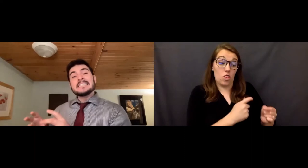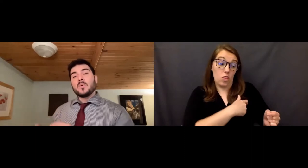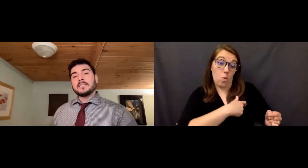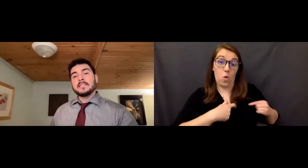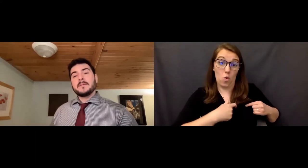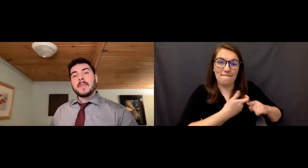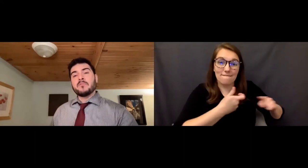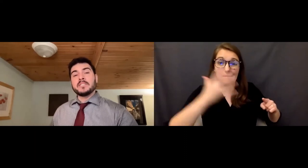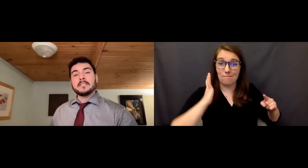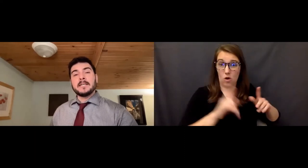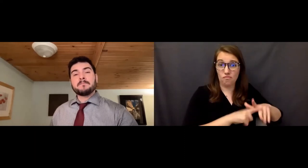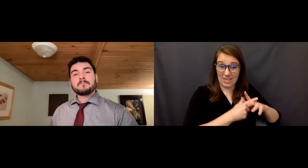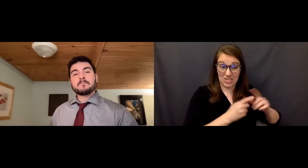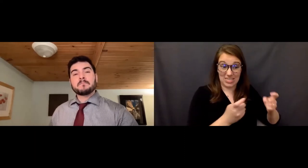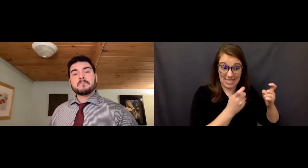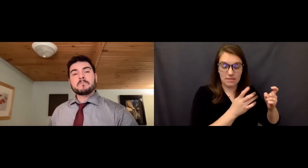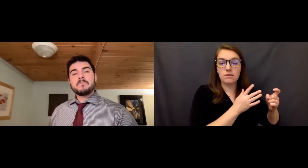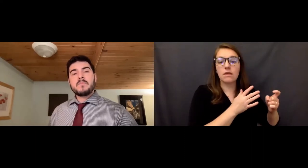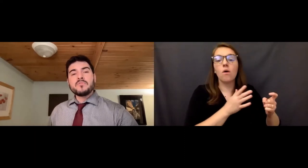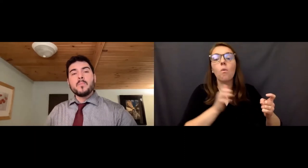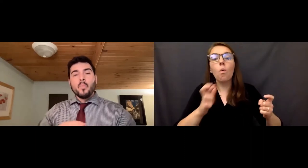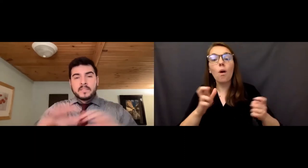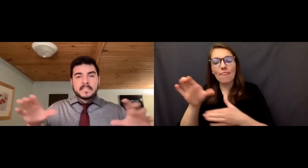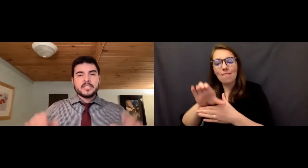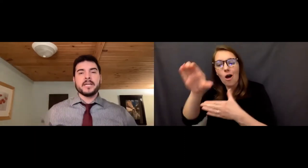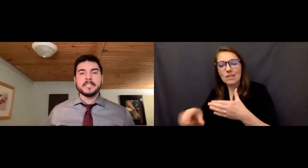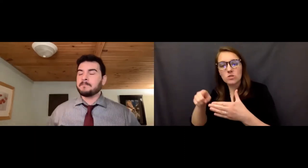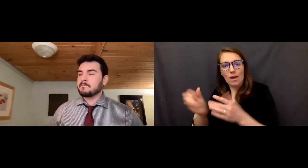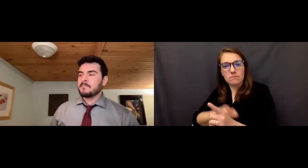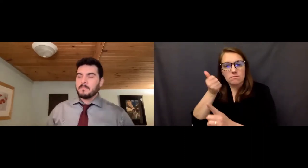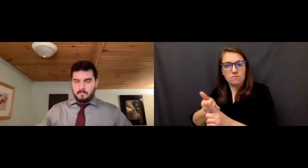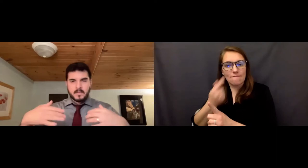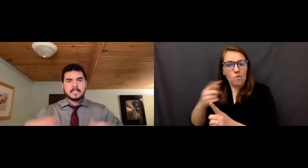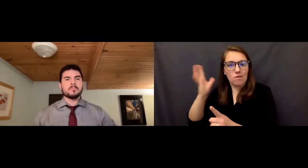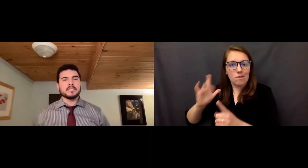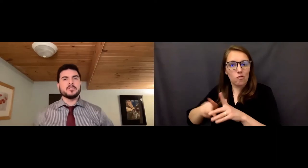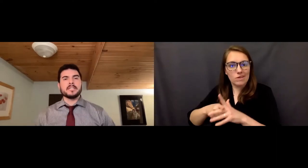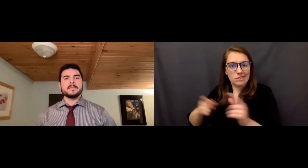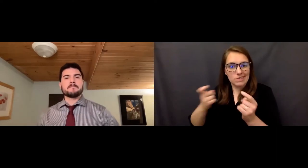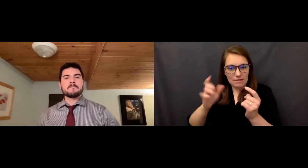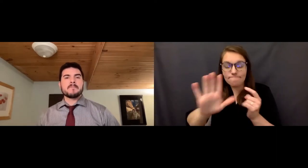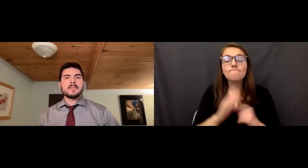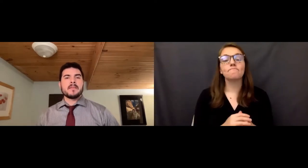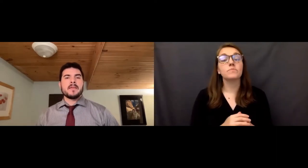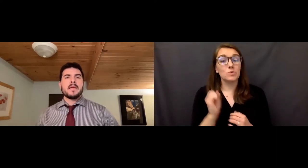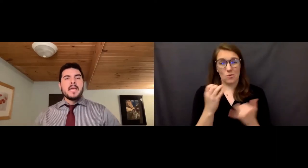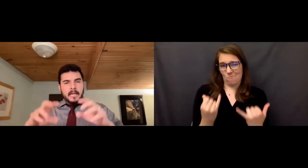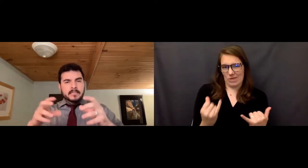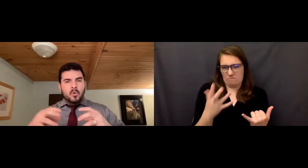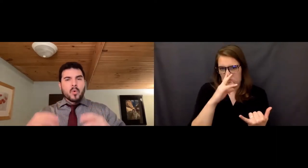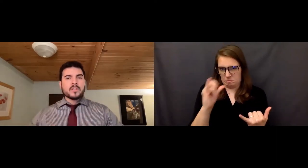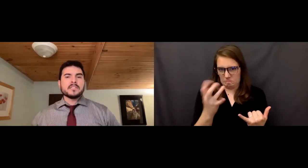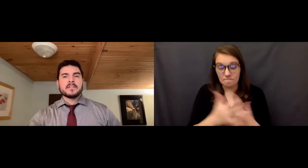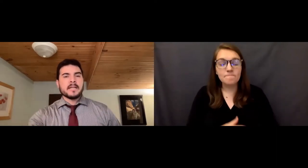the consequences of original sin. So what's the situation, the contemporary situation?